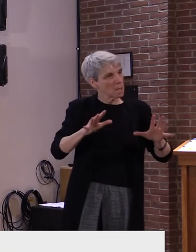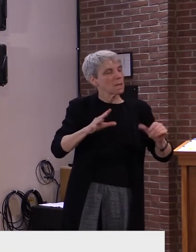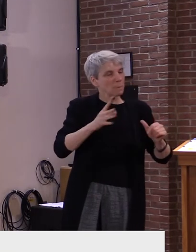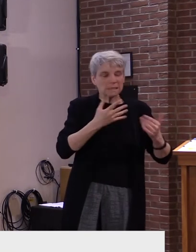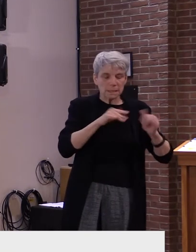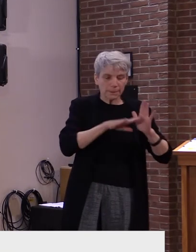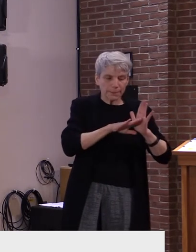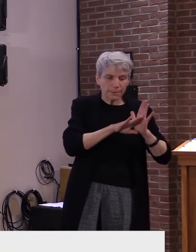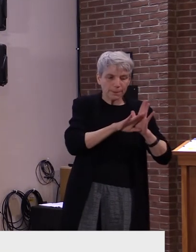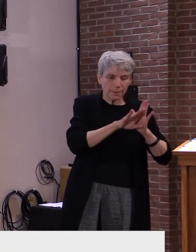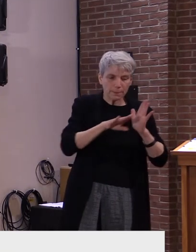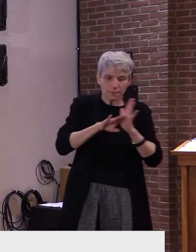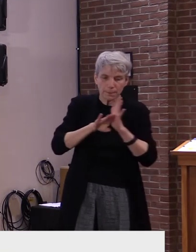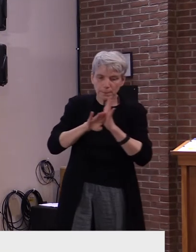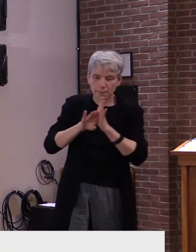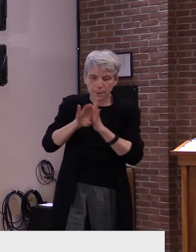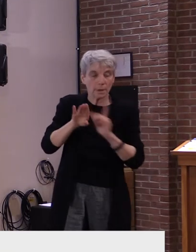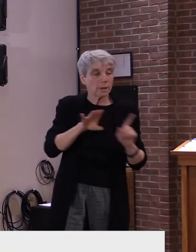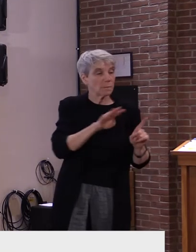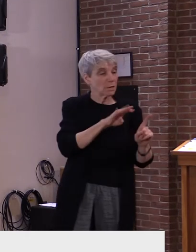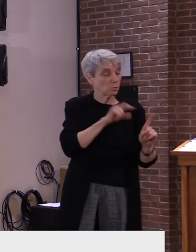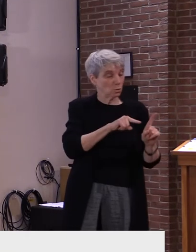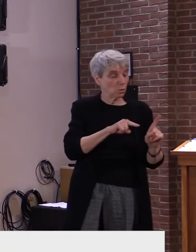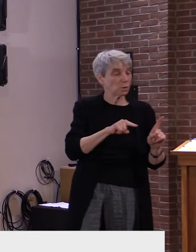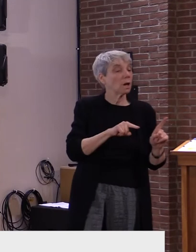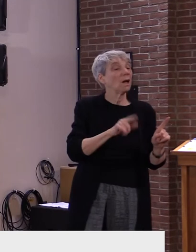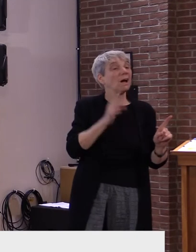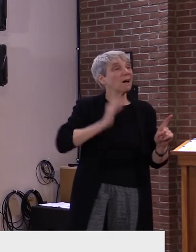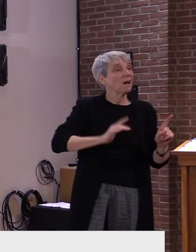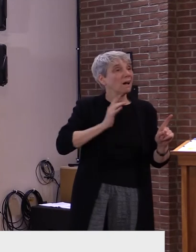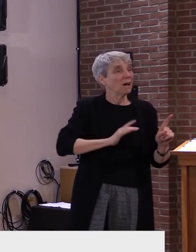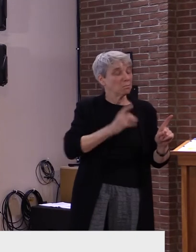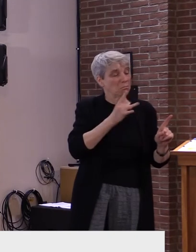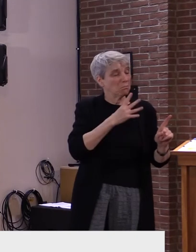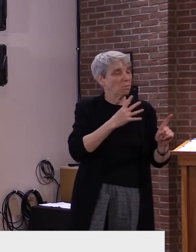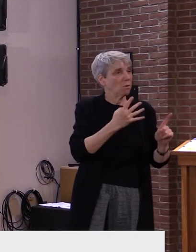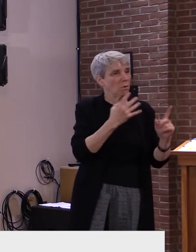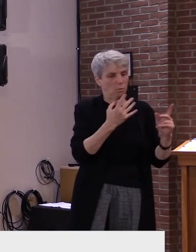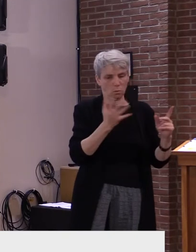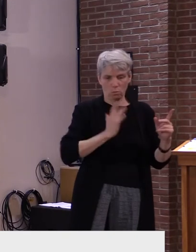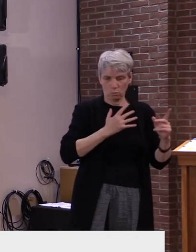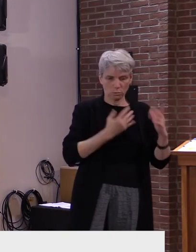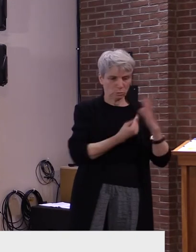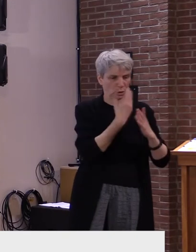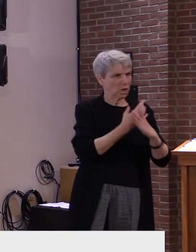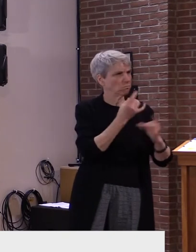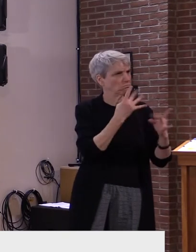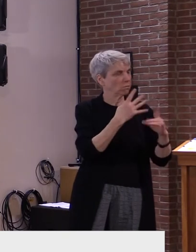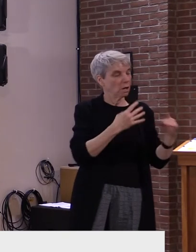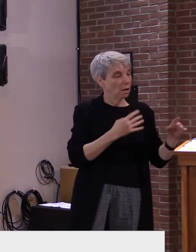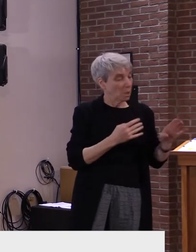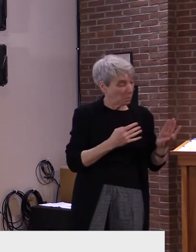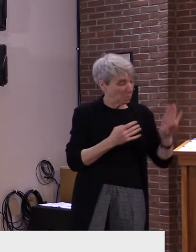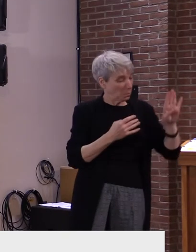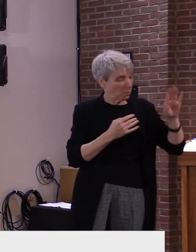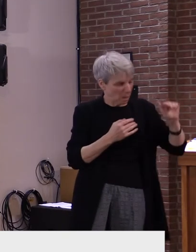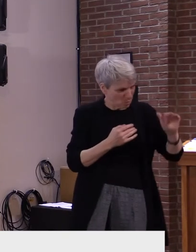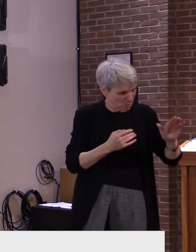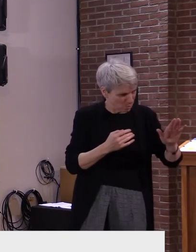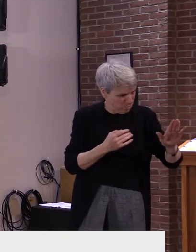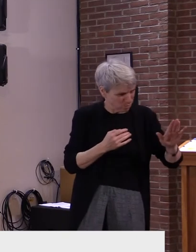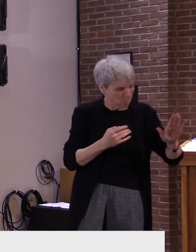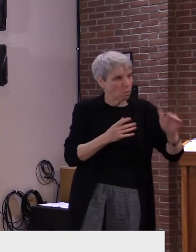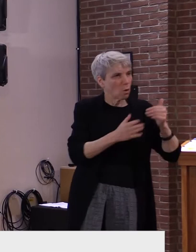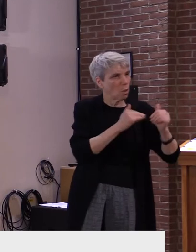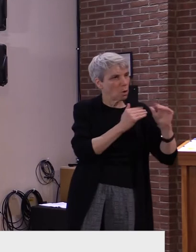massachusetts is closing in on its uh highest point in the pandemic and new york is clearly seeing a strong uptick particularly